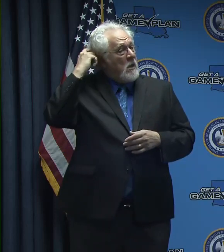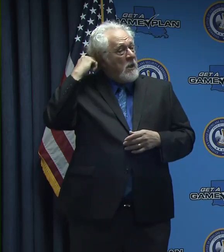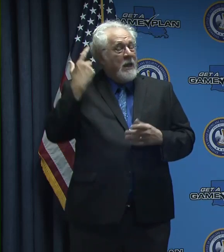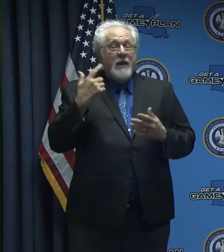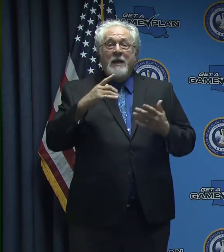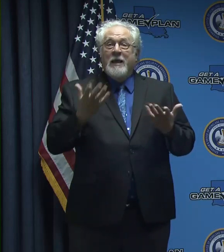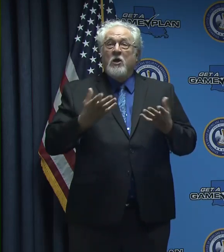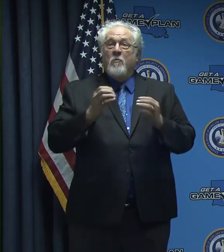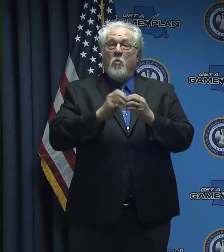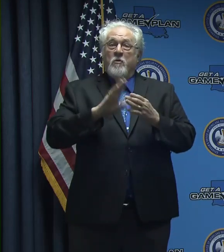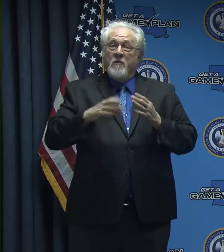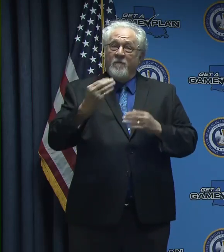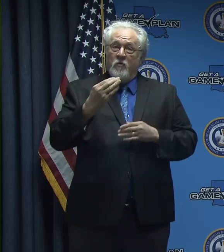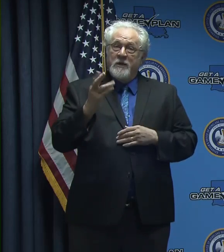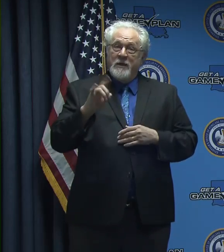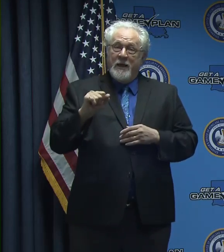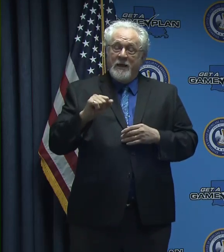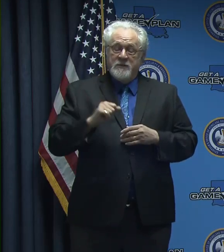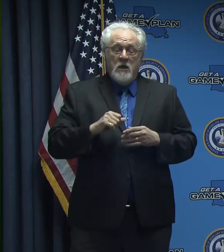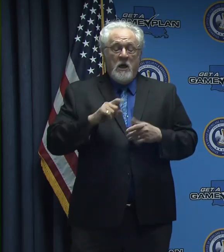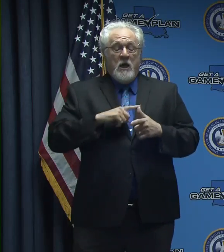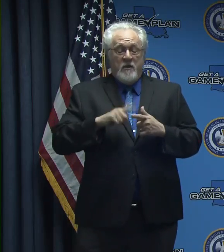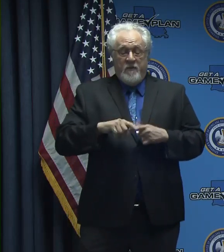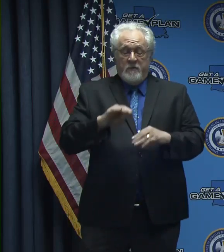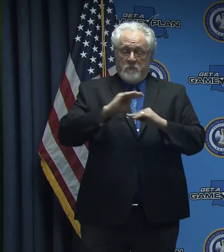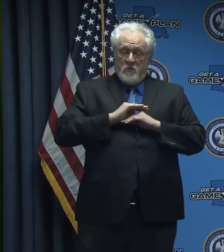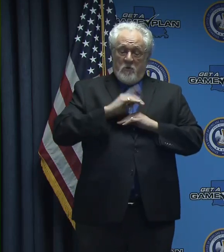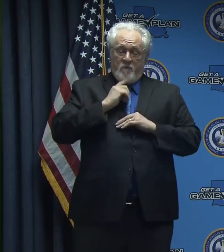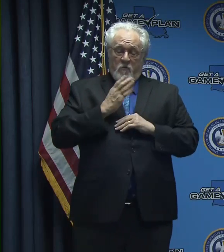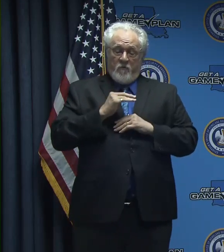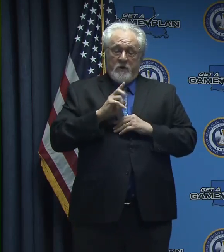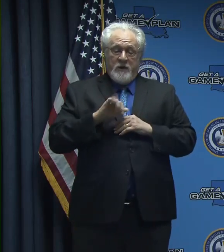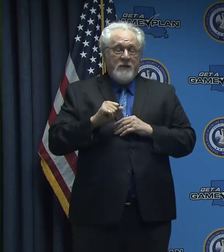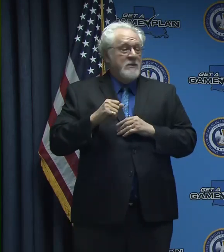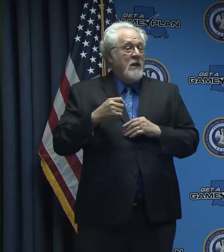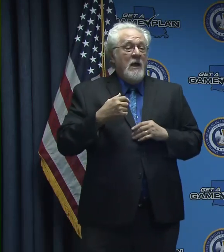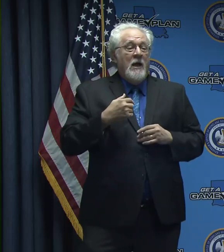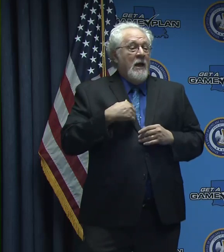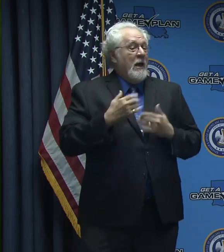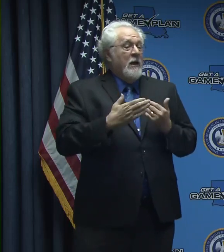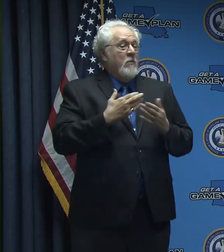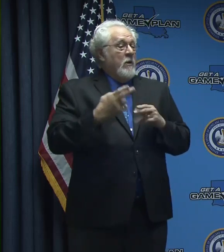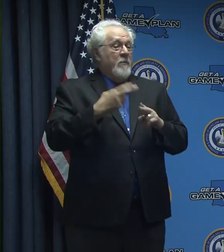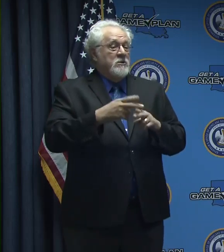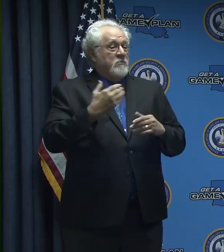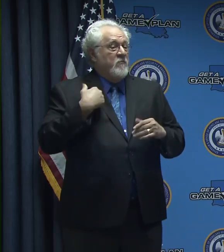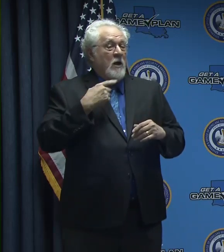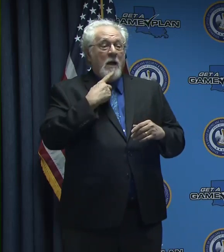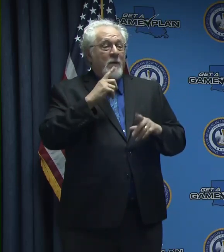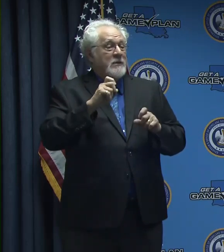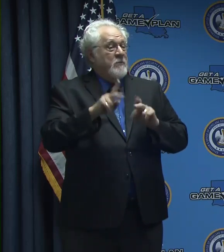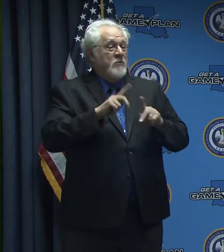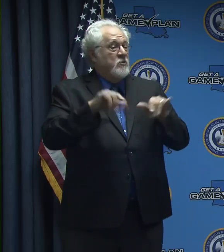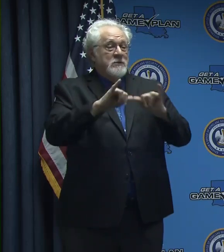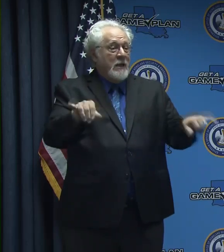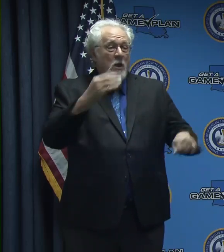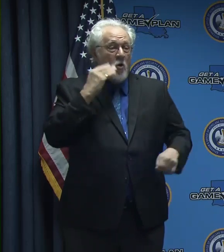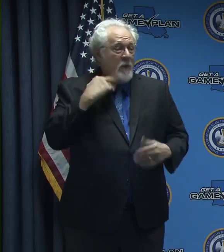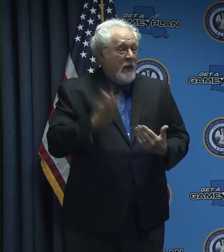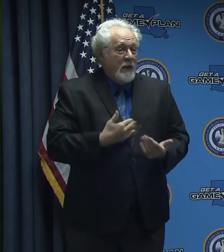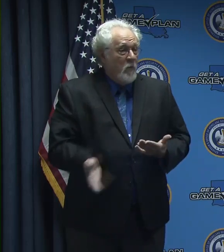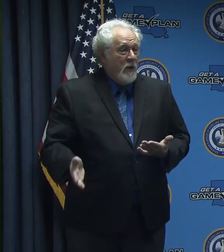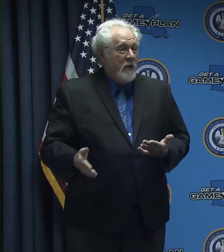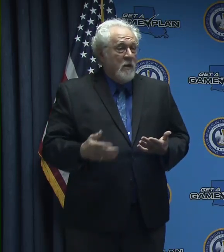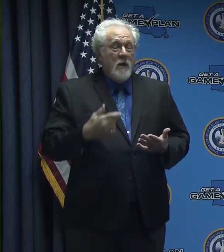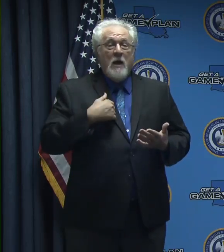days of your stay here. And as I mentioned before, I'm asking people to stay home anyway. I'm asking people to